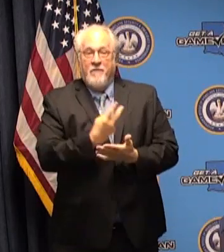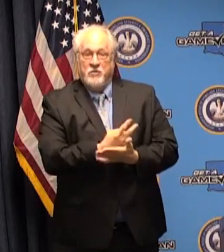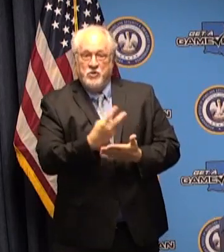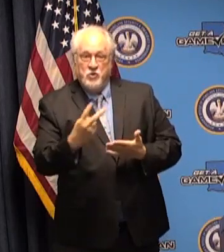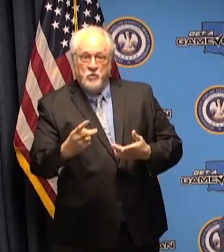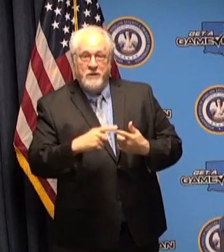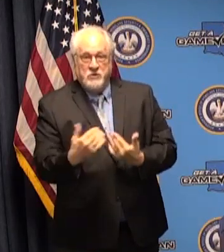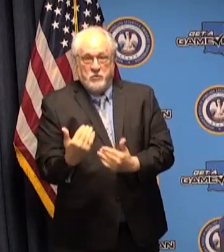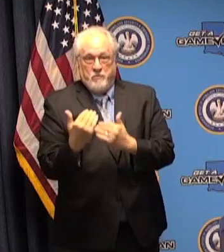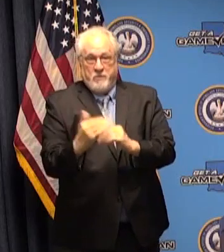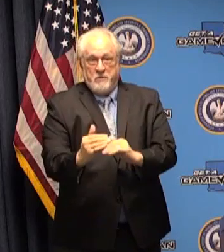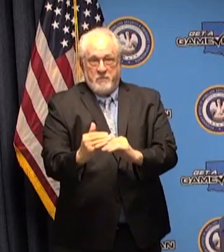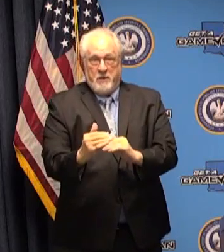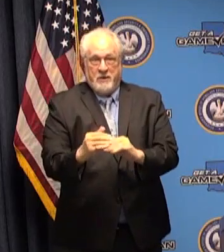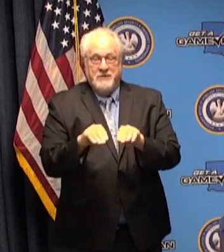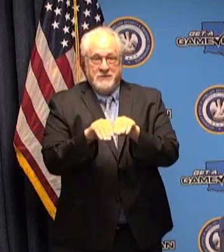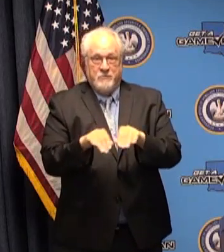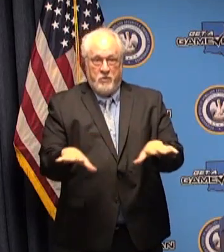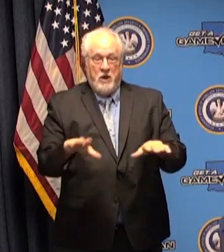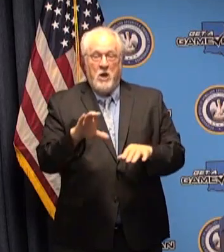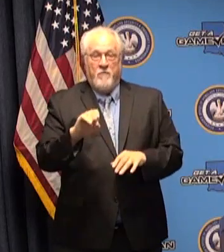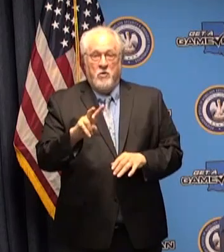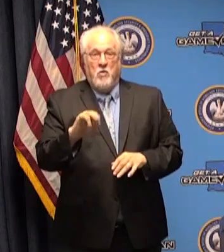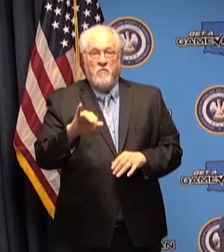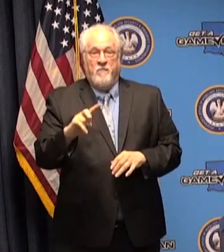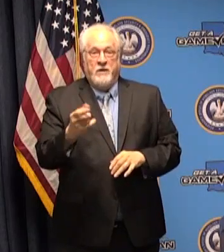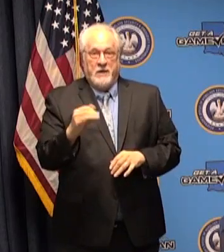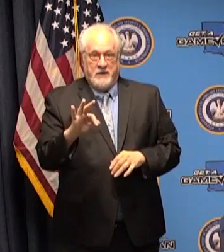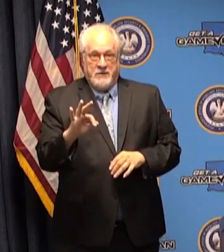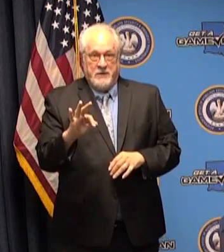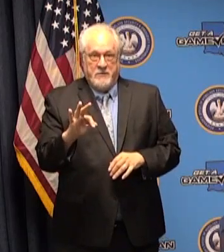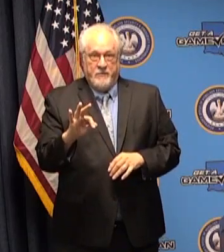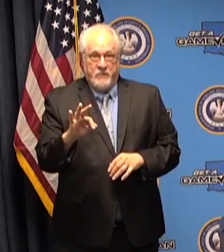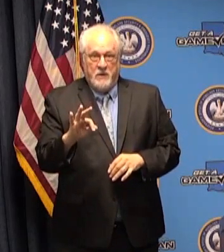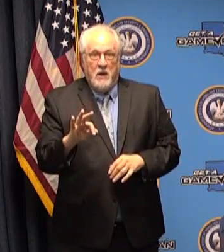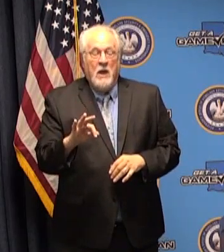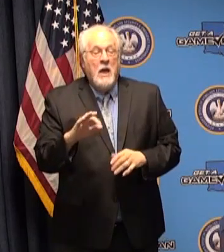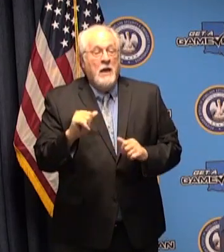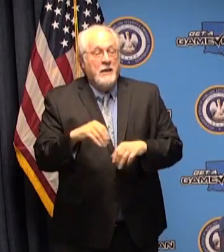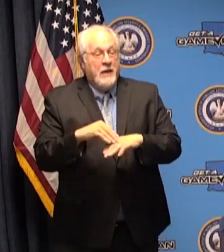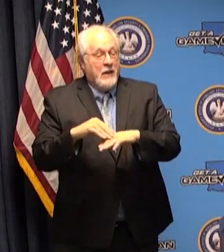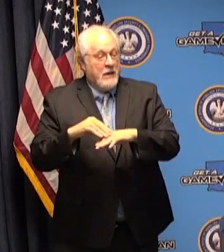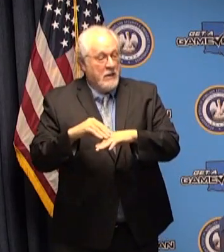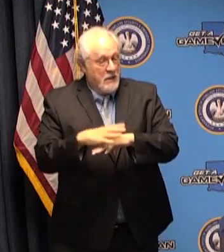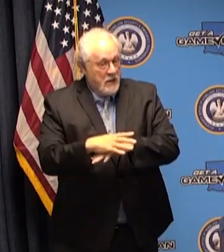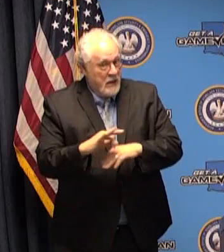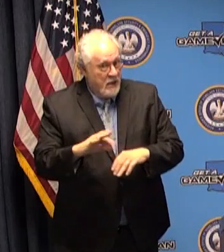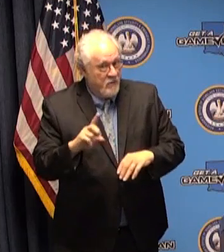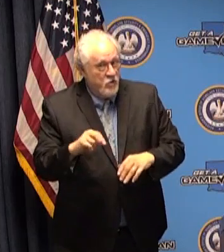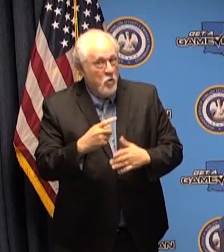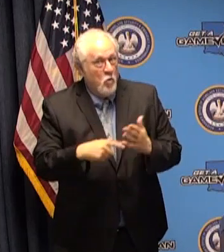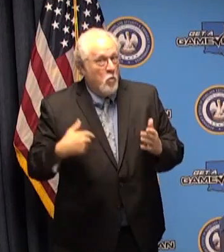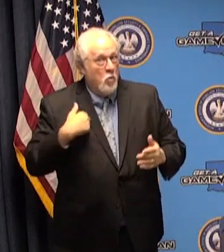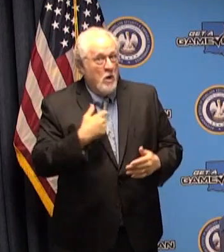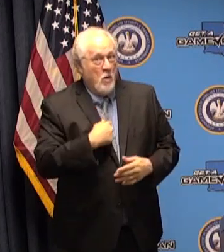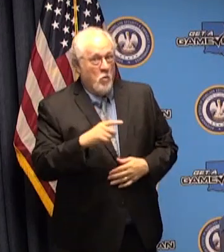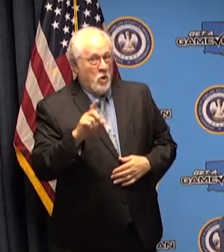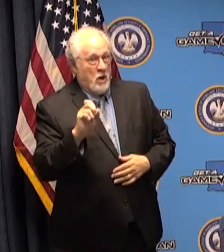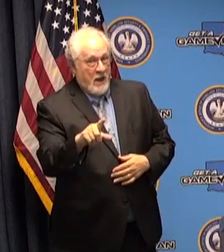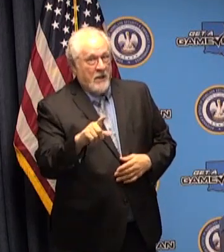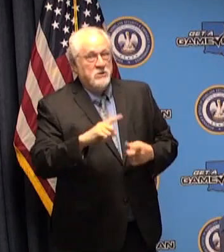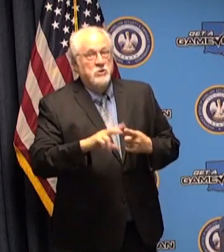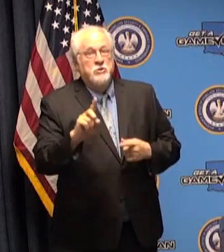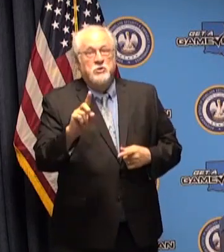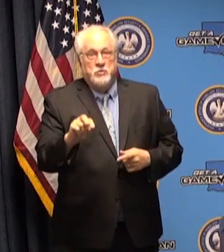have 2 weeks to minimize the spread of COVID-19. And we can only influence that if we are doing what we are being